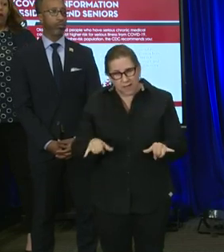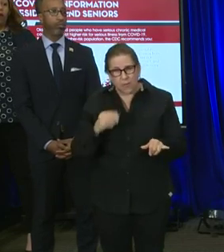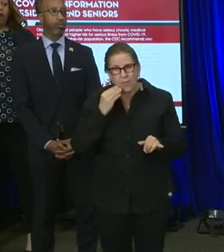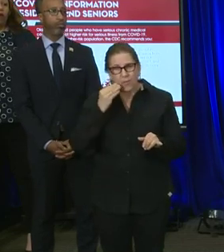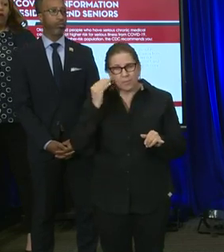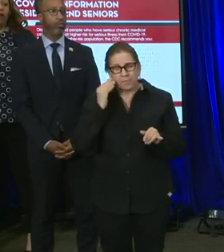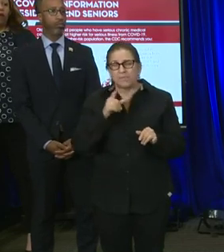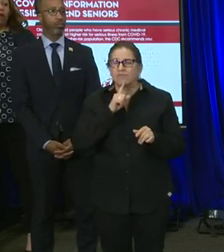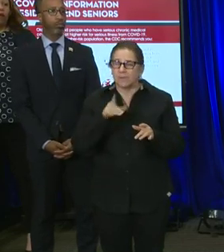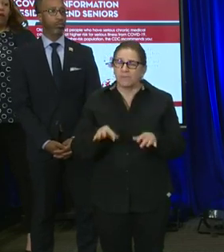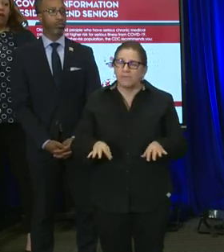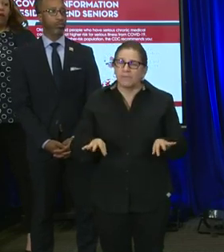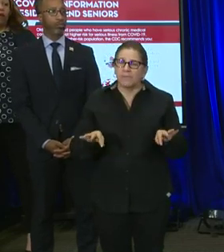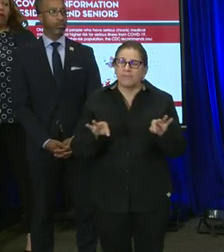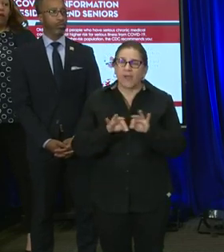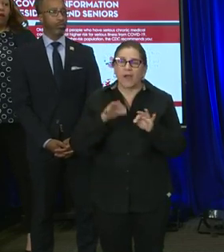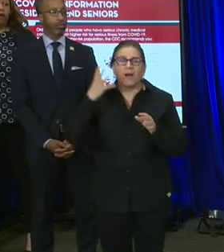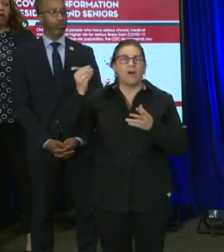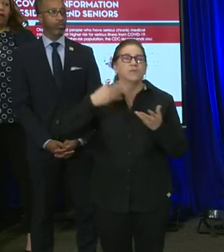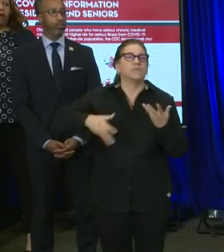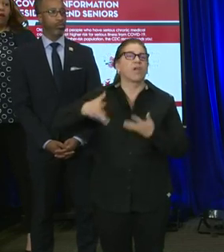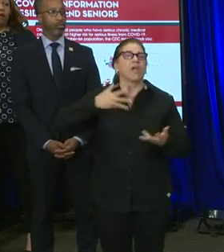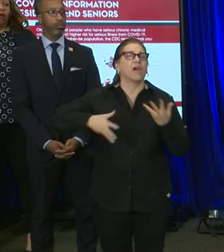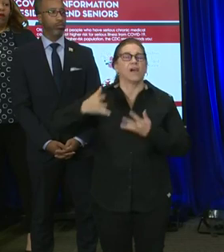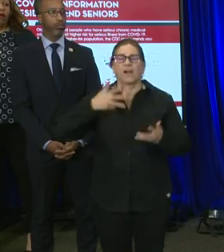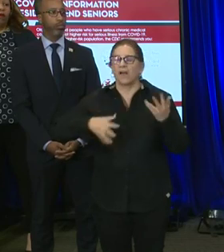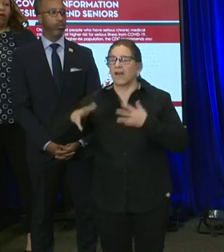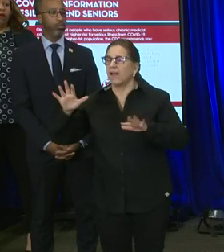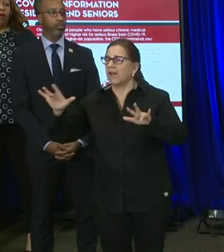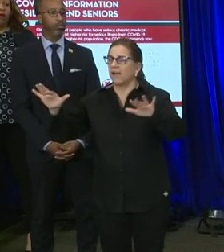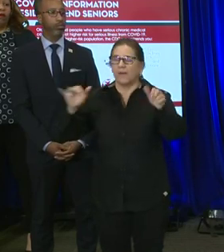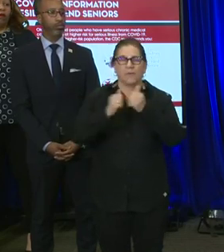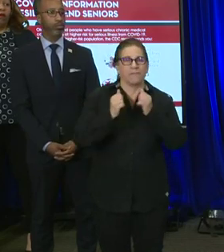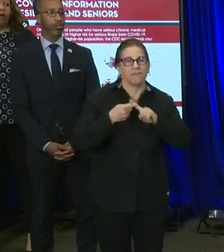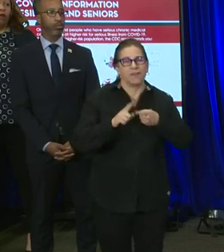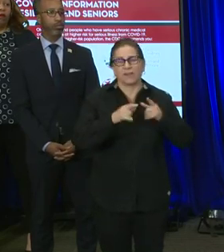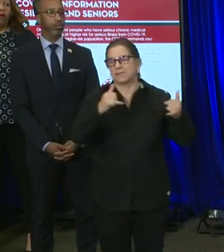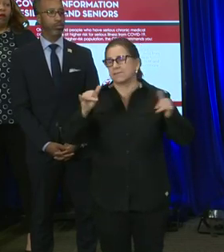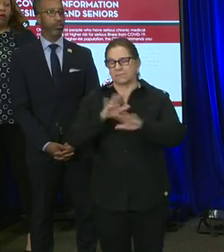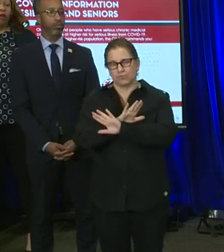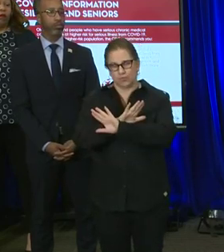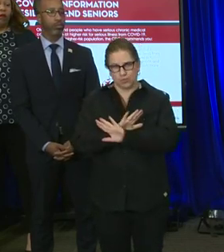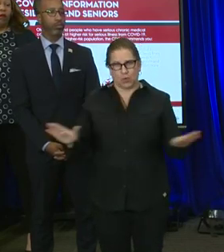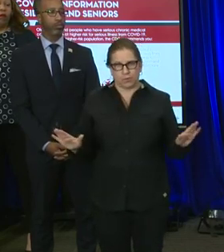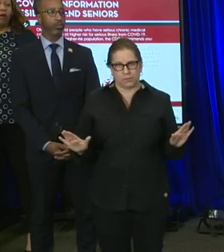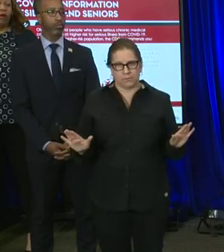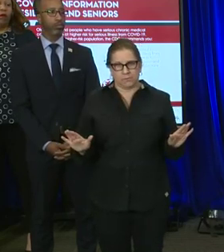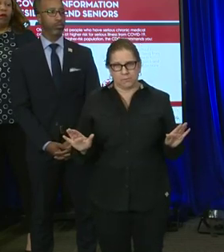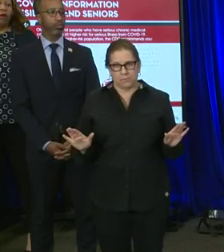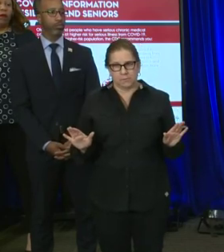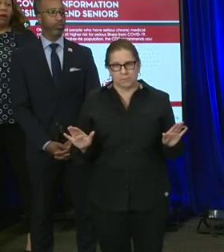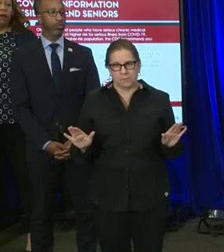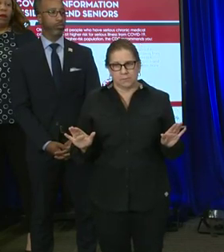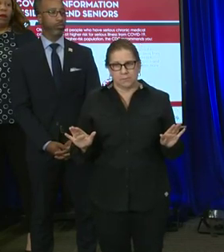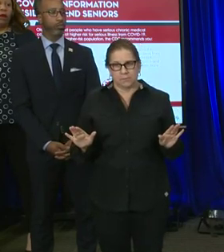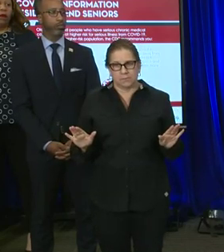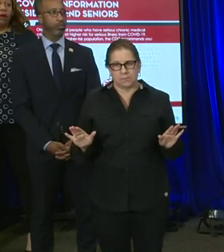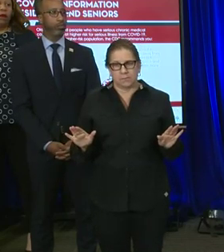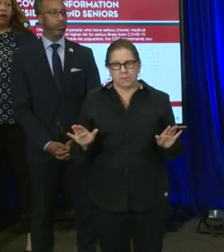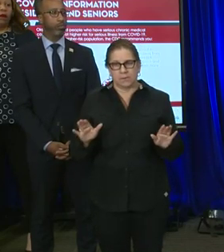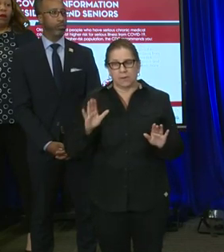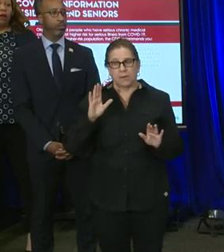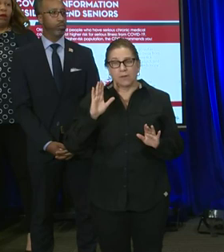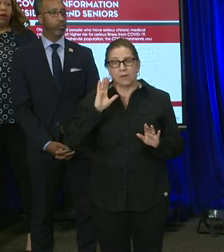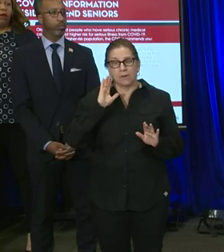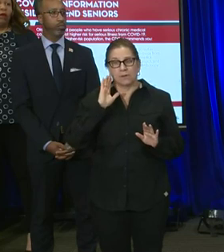outside of the school buildings. Now, clearly, this decision will impact our statewide assessments. This morning, the U.S.